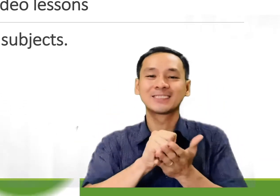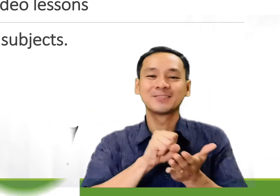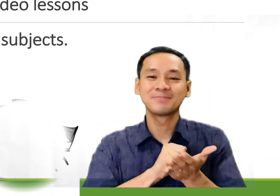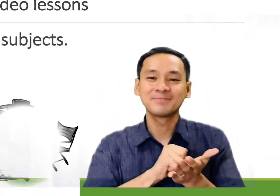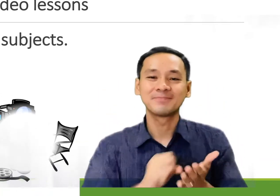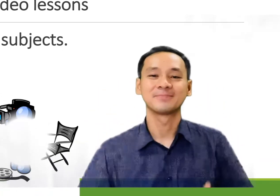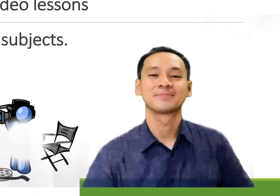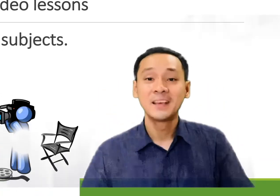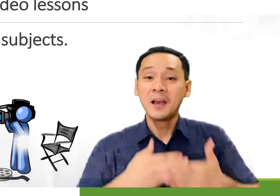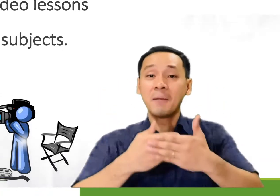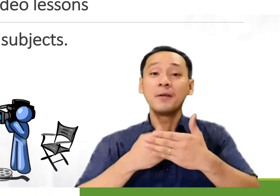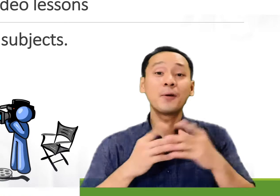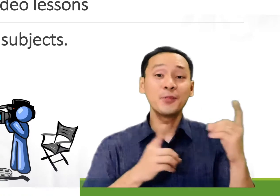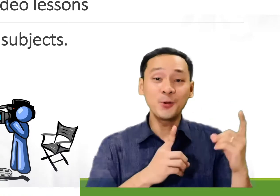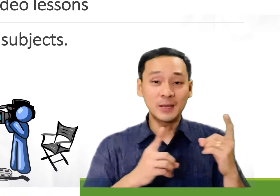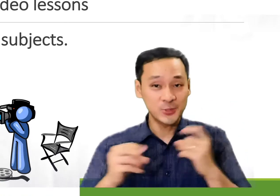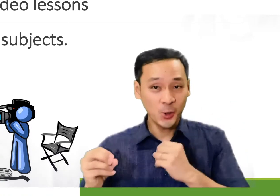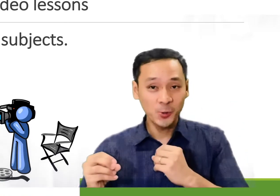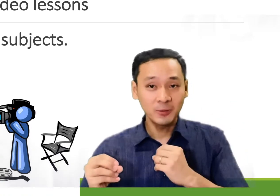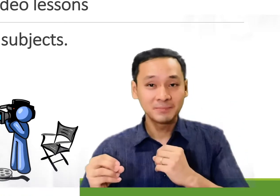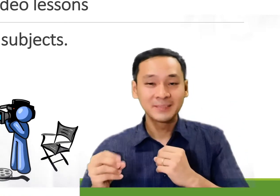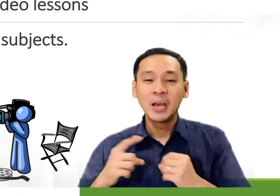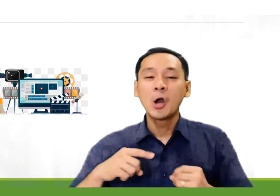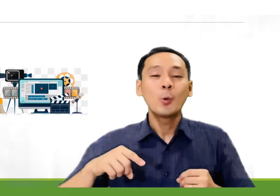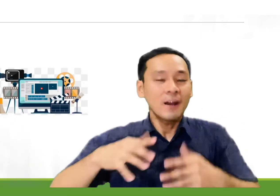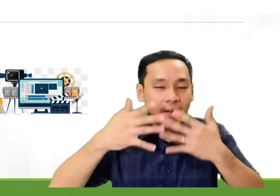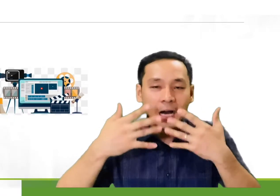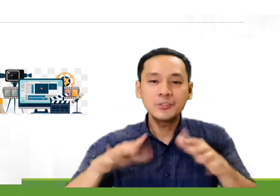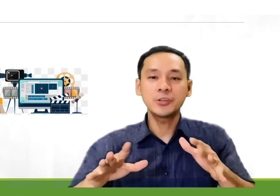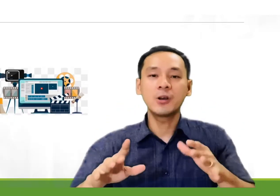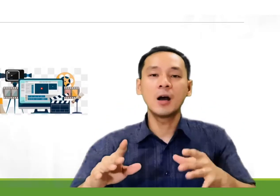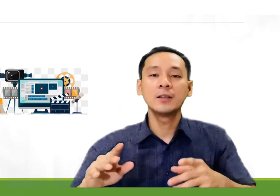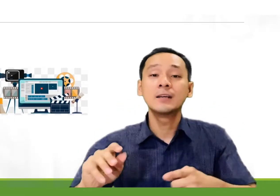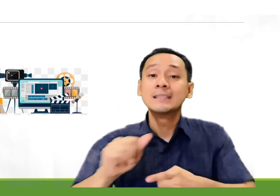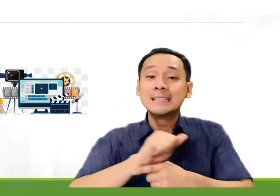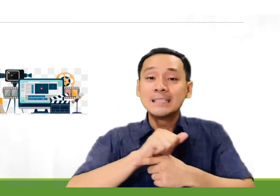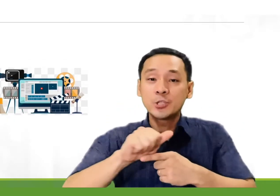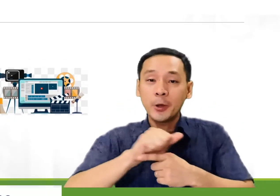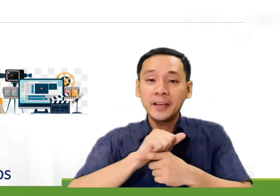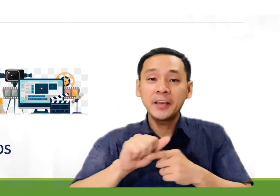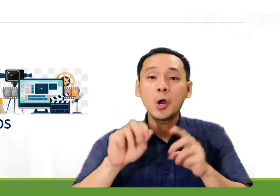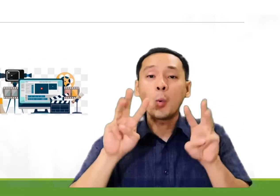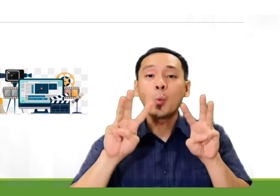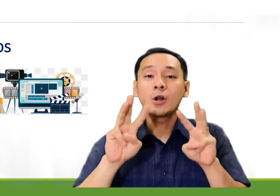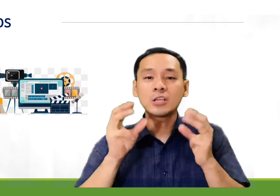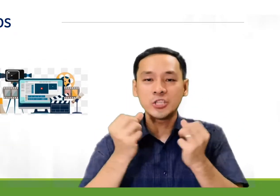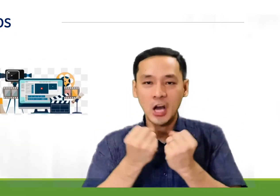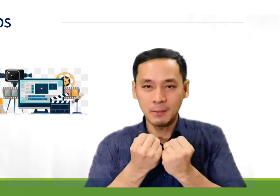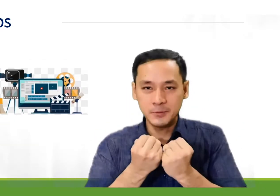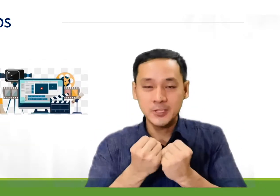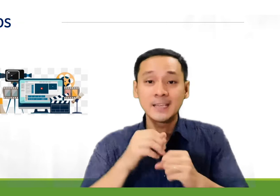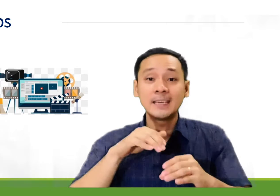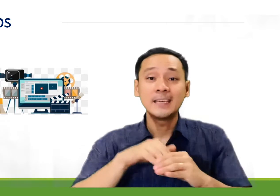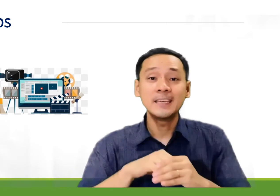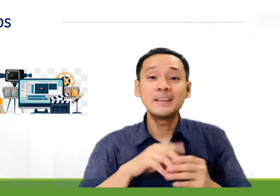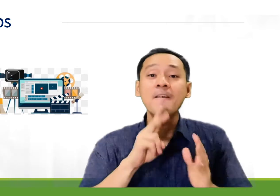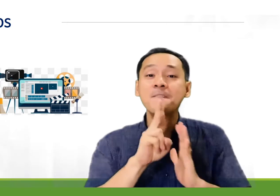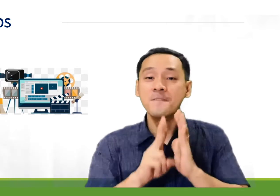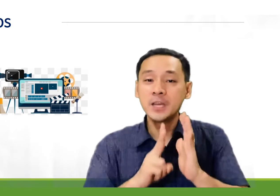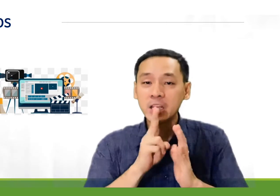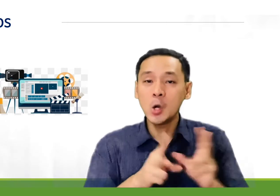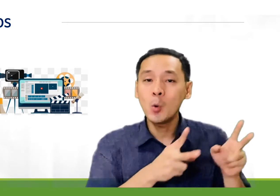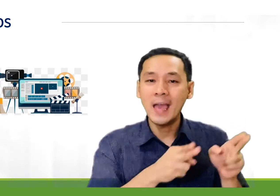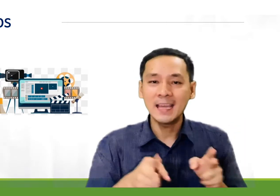subject. Before doing so, we have undergone training workshops